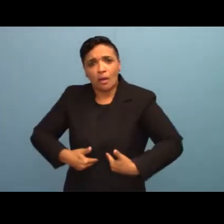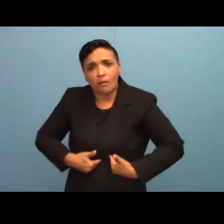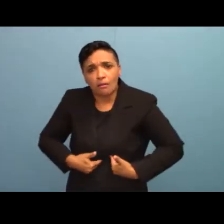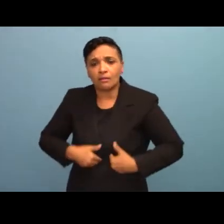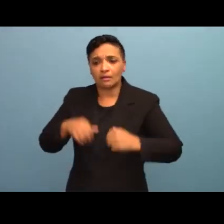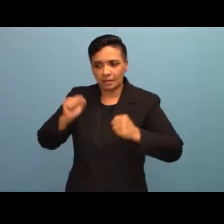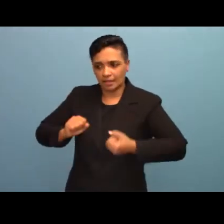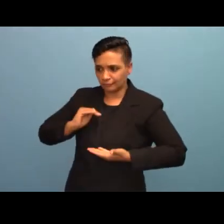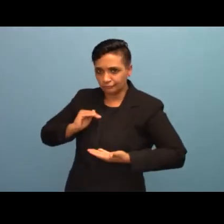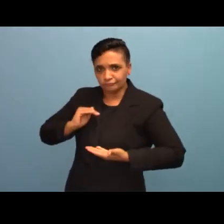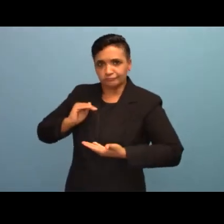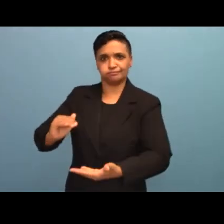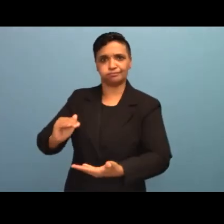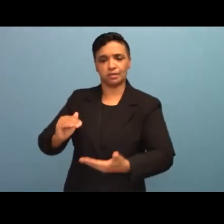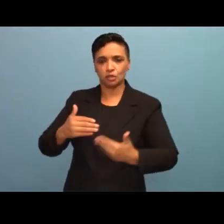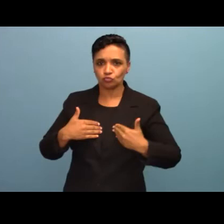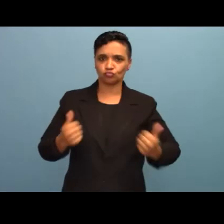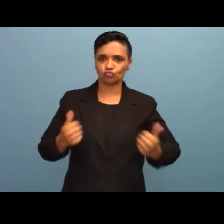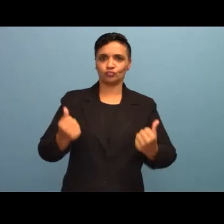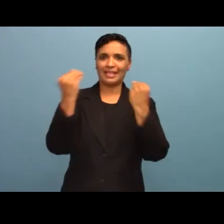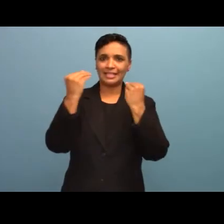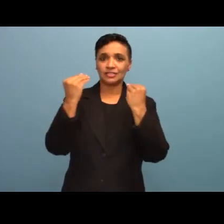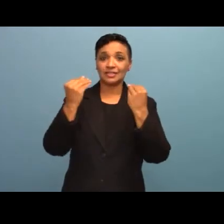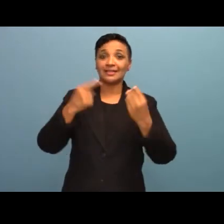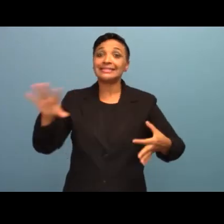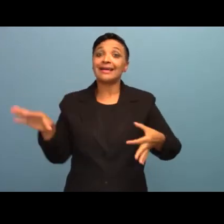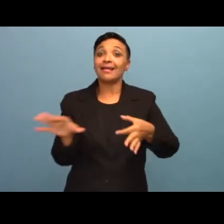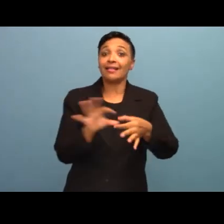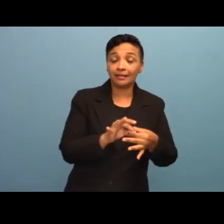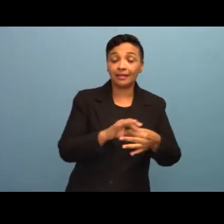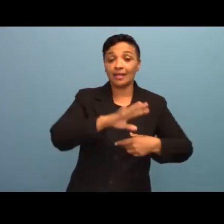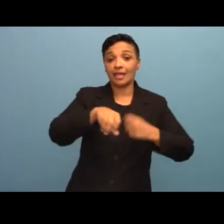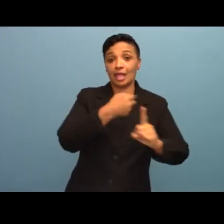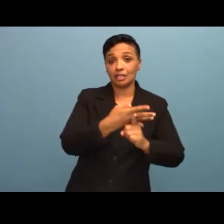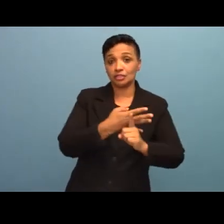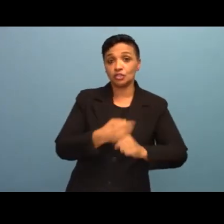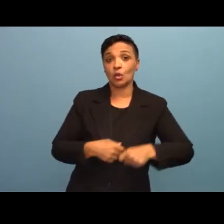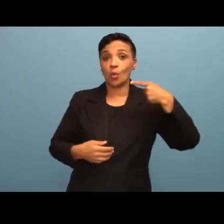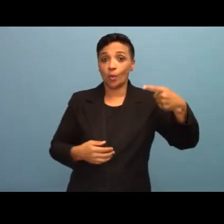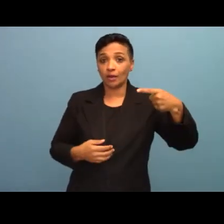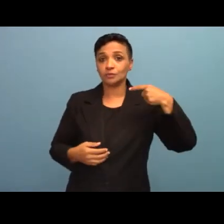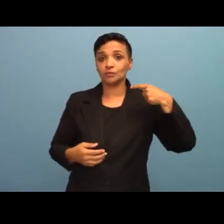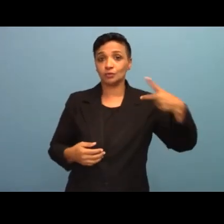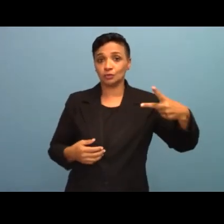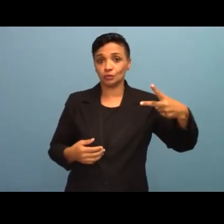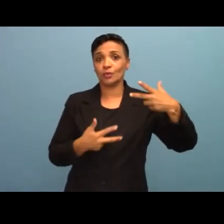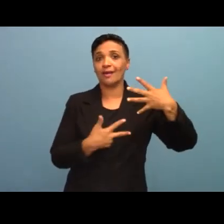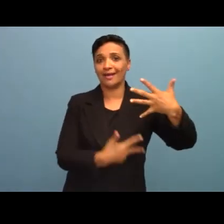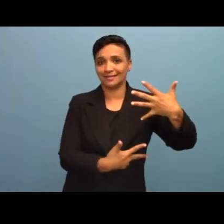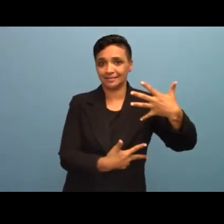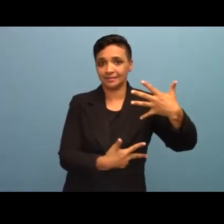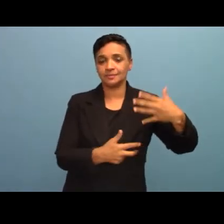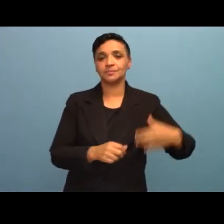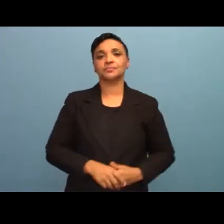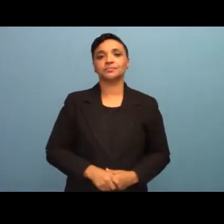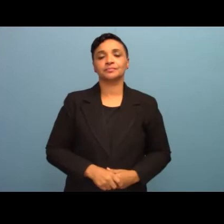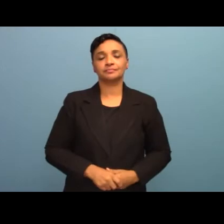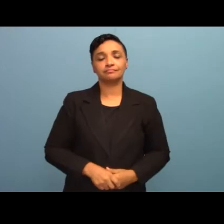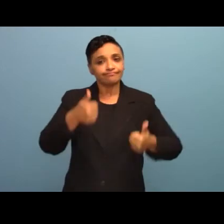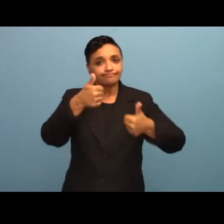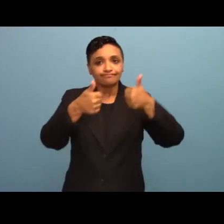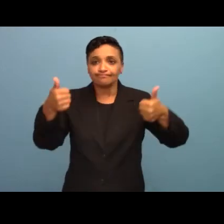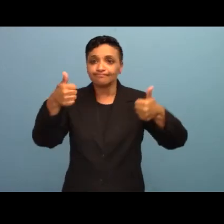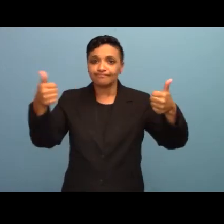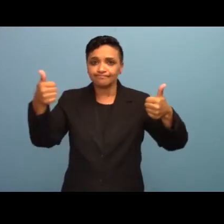and thus linked to SDGs 1, 2, and 8, respectively. Excellencies, distinguished colleagues,